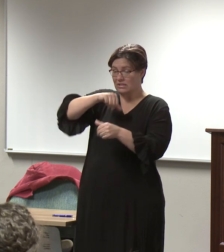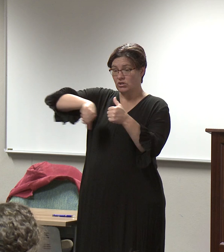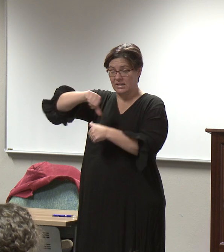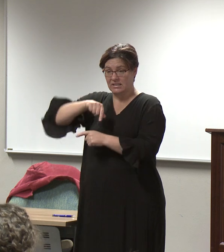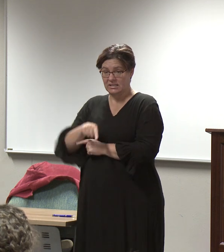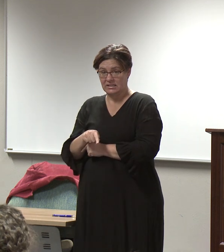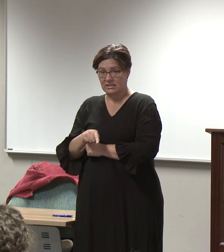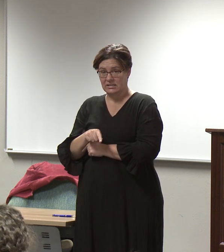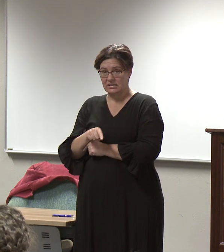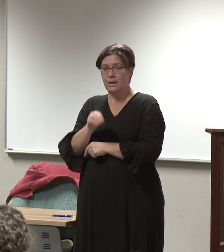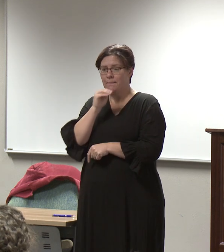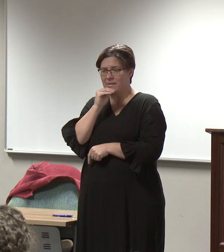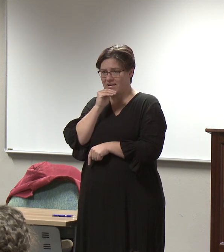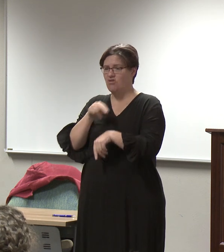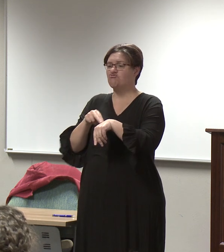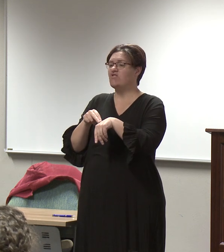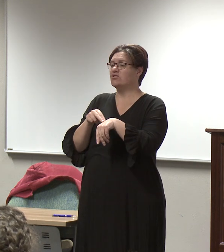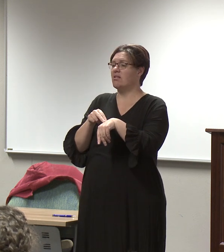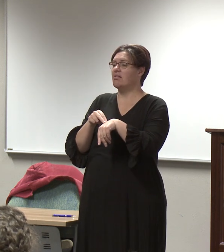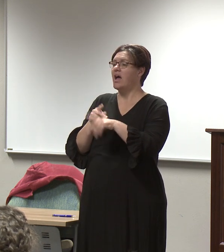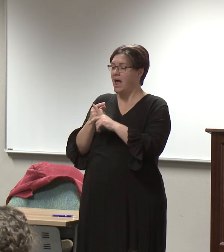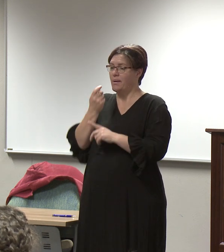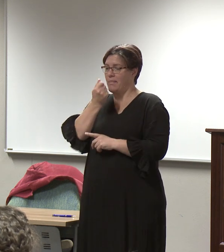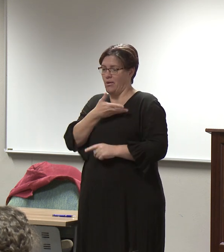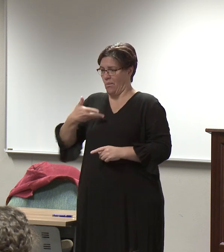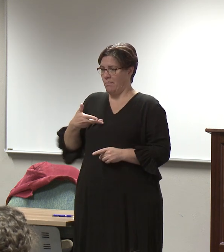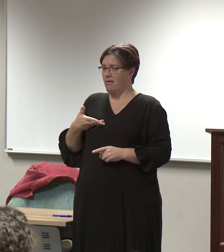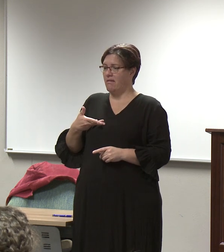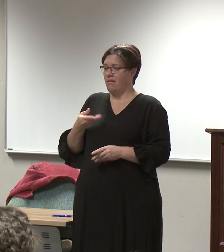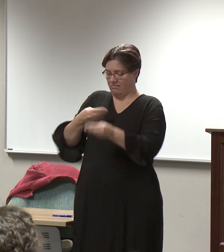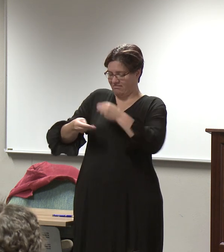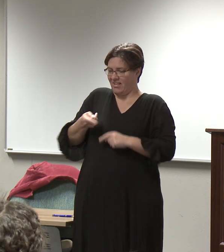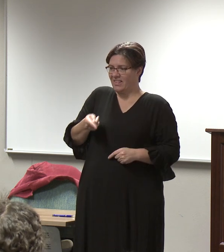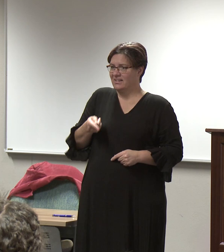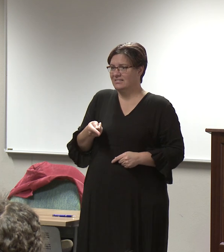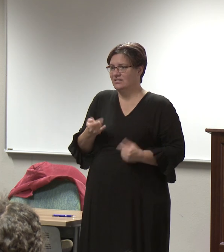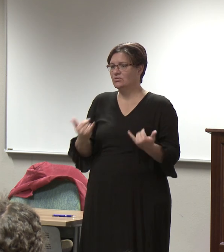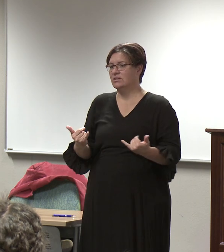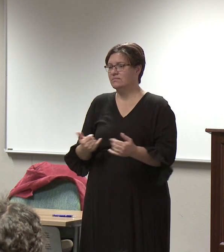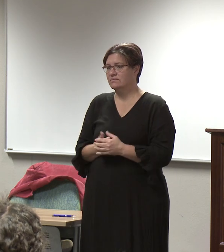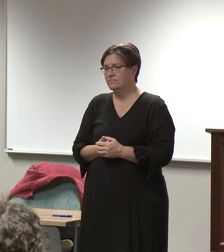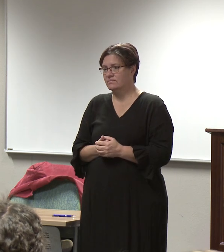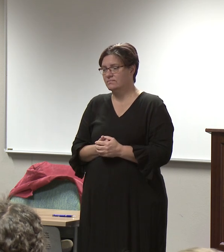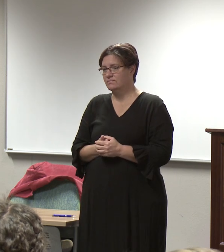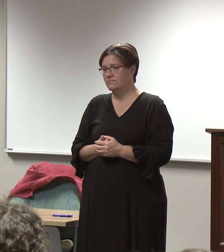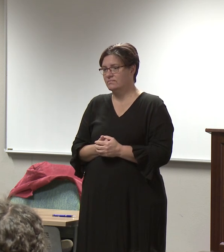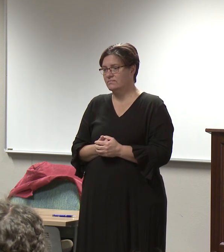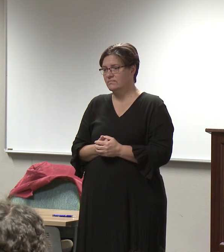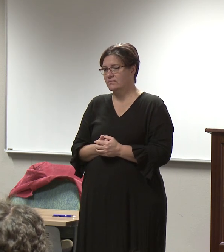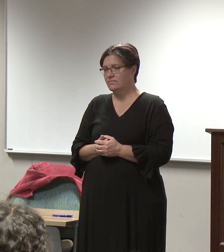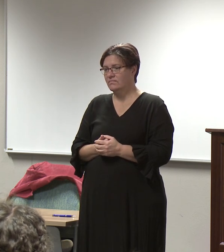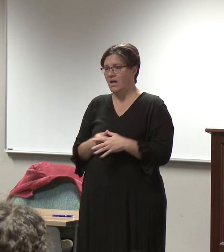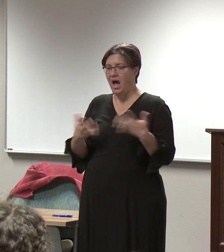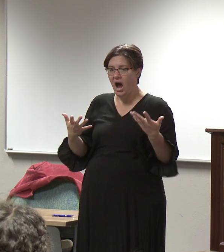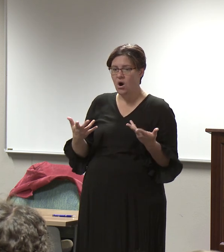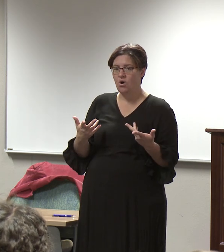becomes a racialized and sexualized commodity today. The way the big data